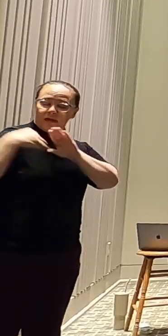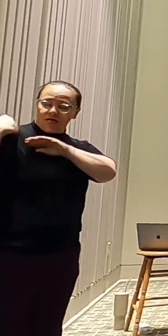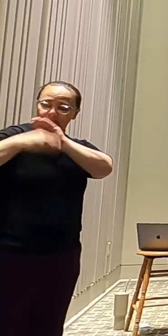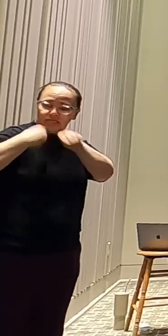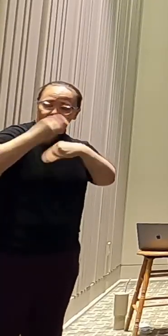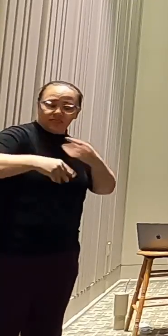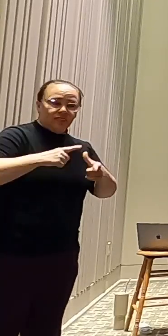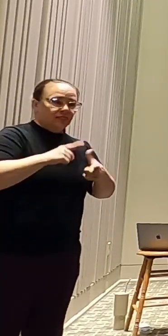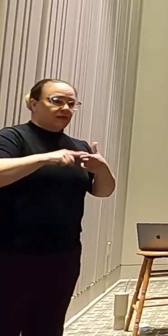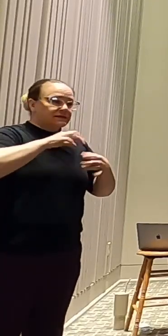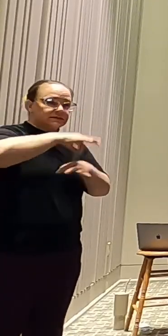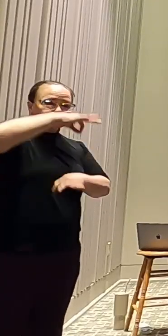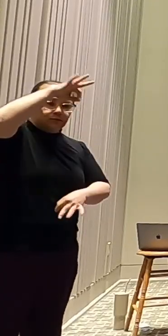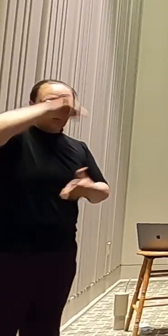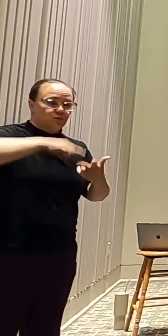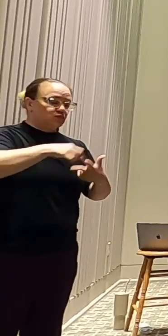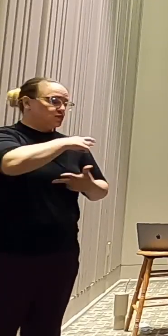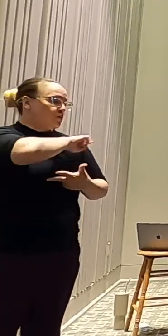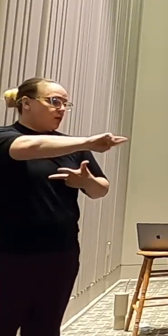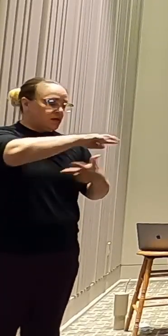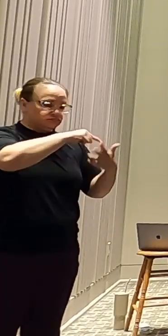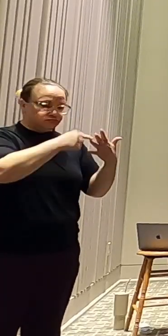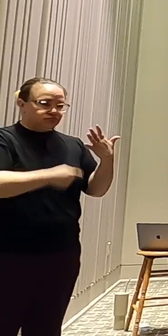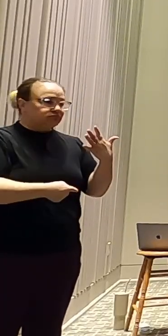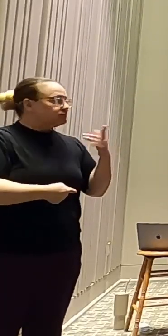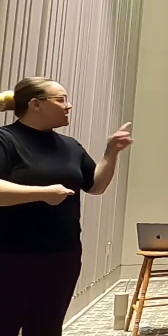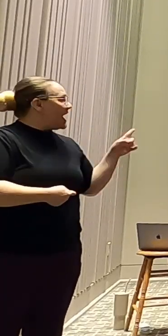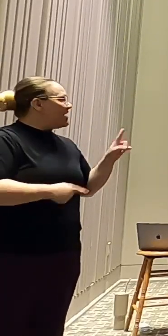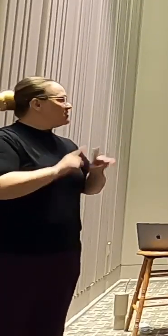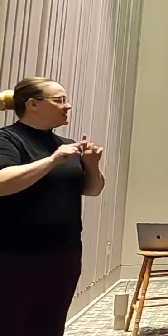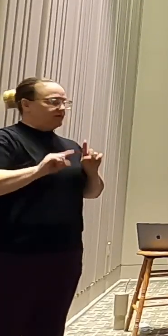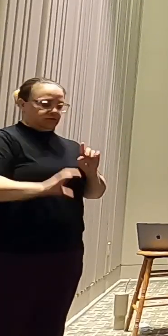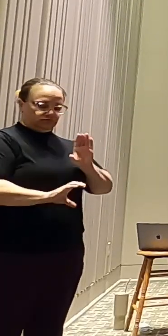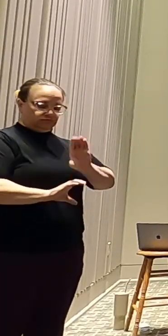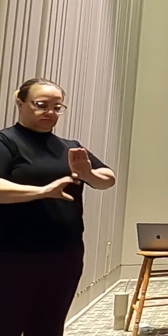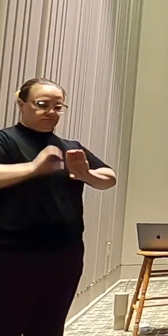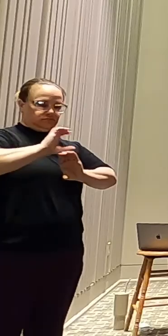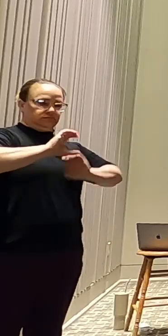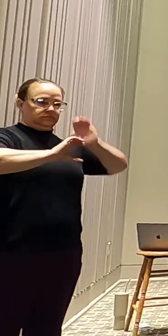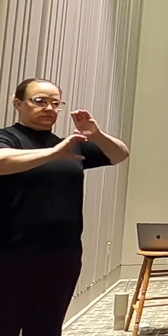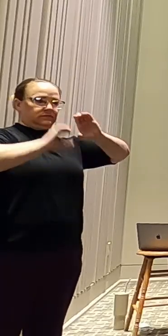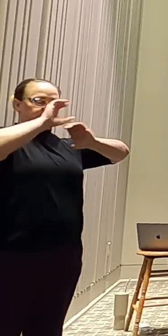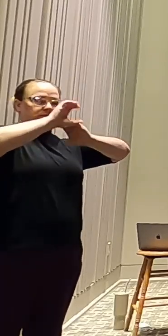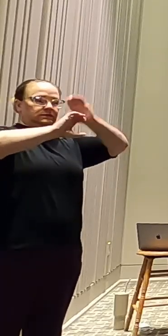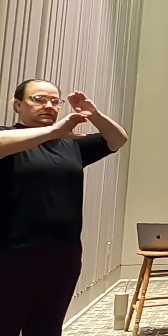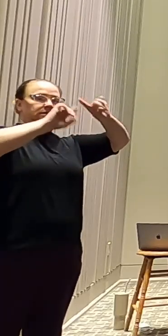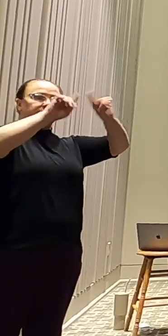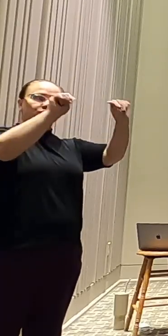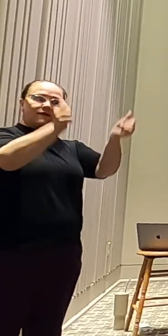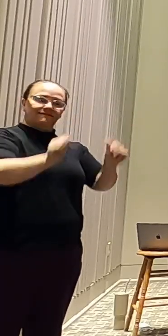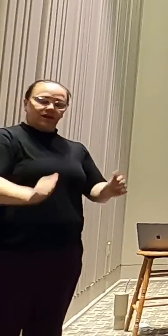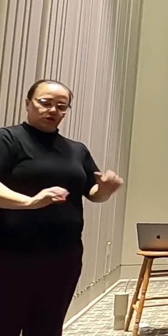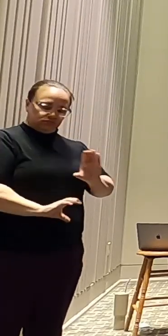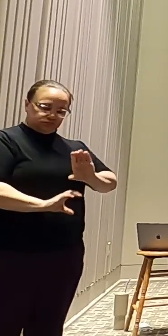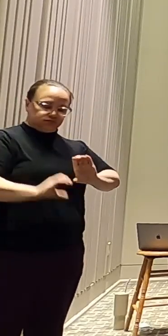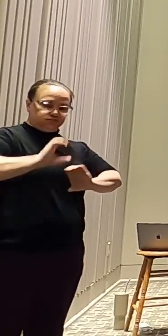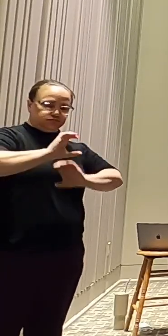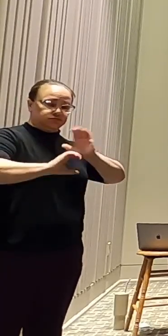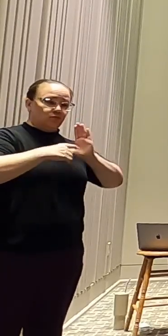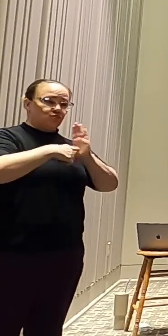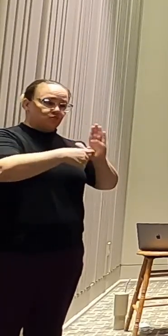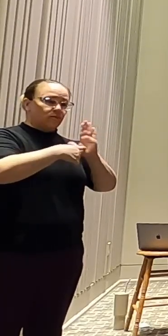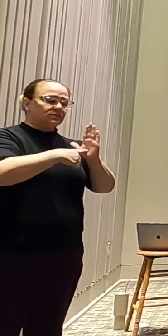beings. Totem poles feature stacked figures, so you can see these are all different figures stacked upon one another,